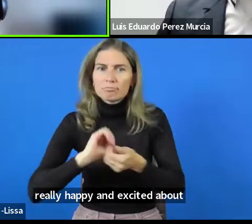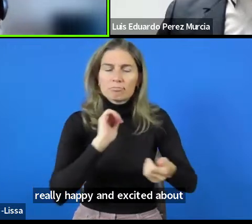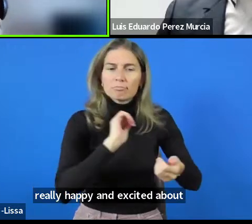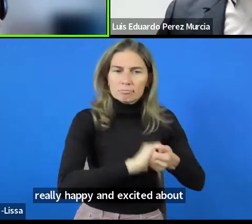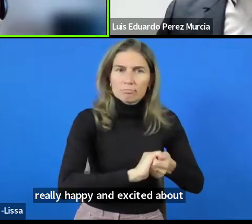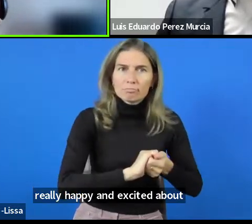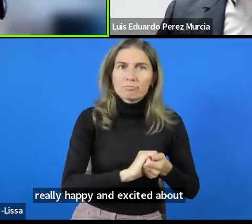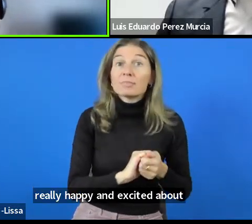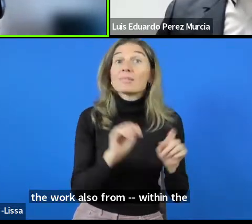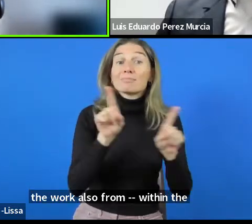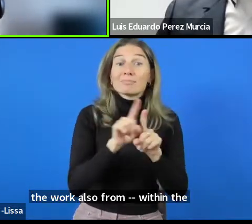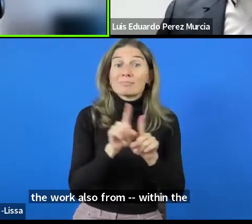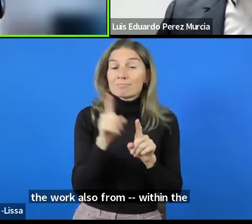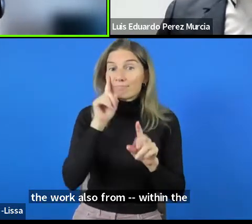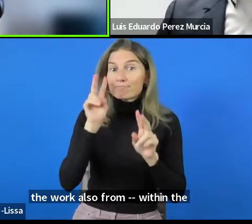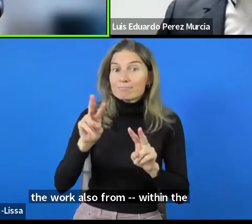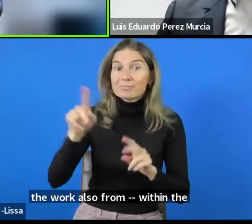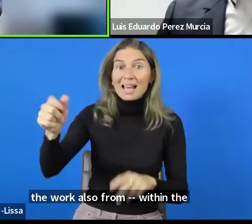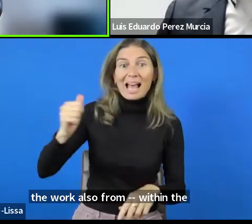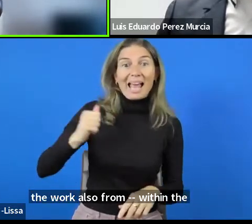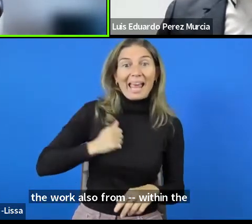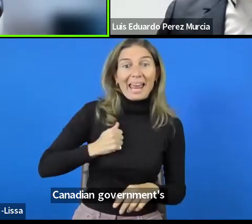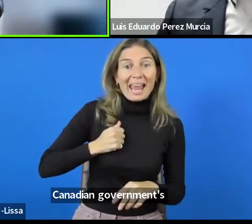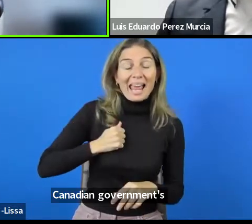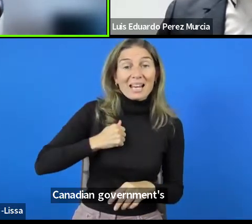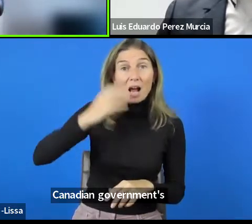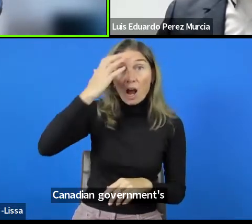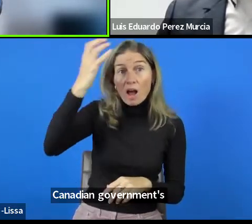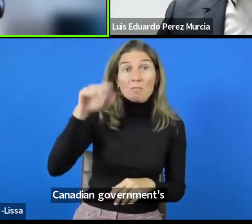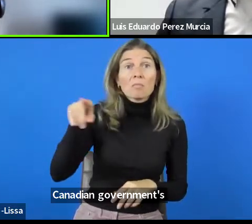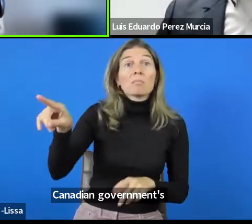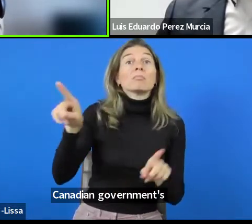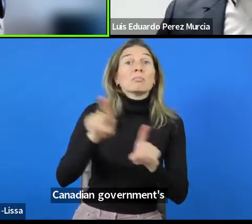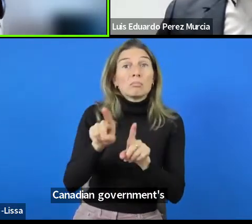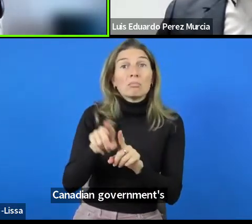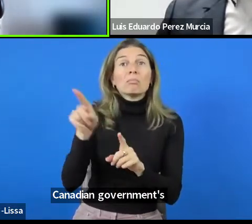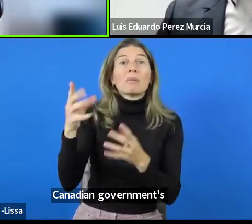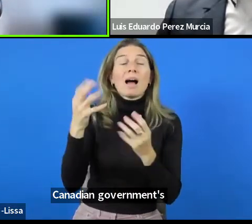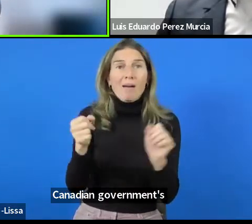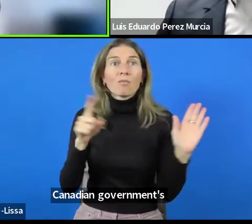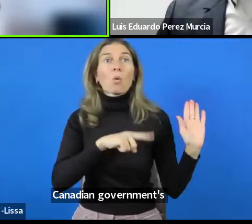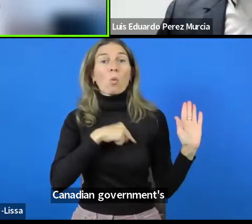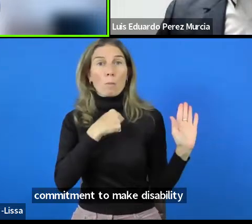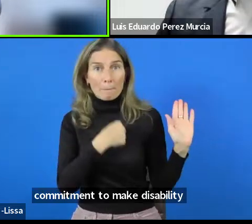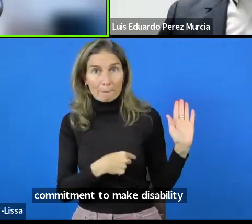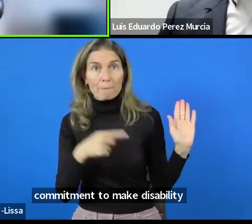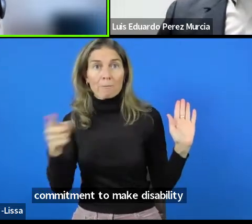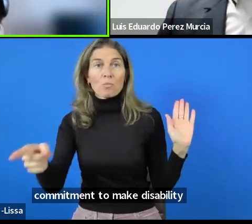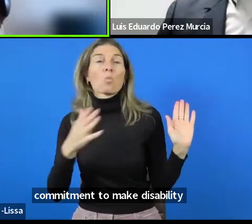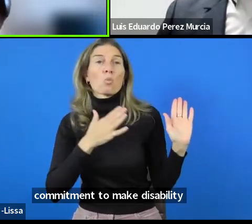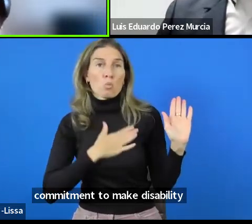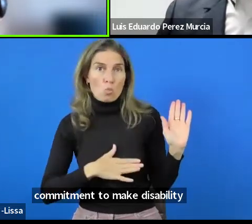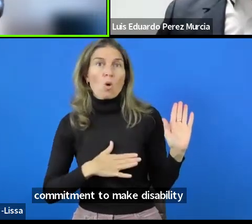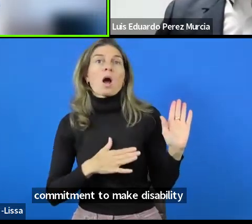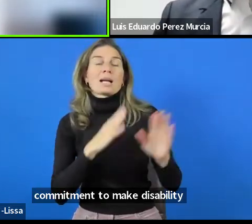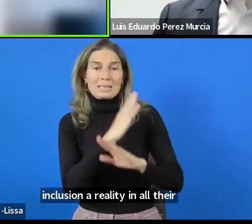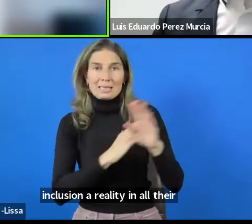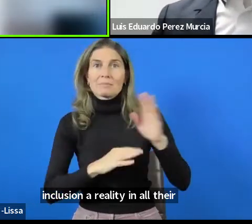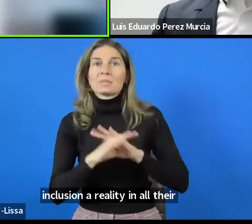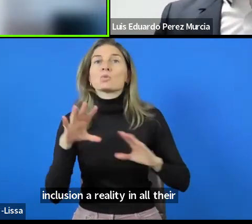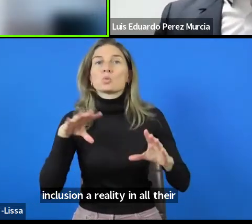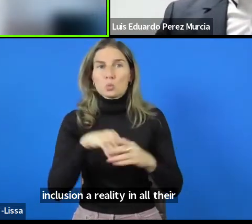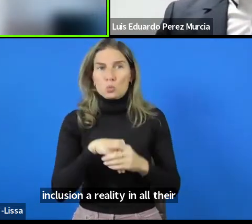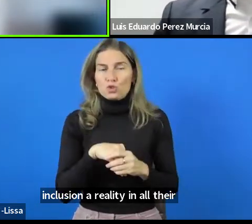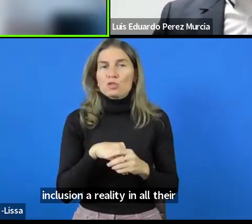Canadian government's commitment to make disability inclusion a reality in all their programs. So what I want to encourage now,